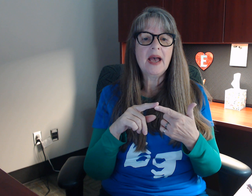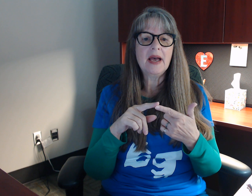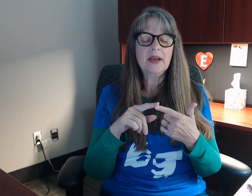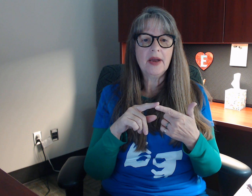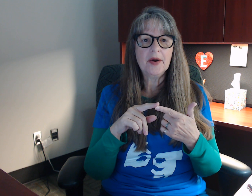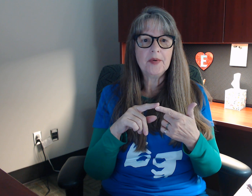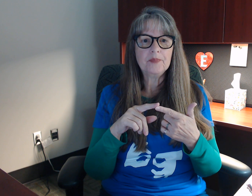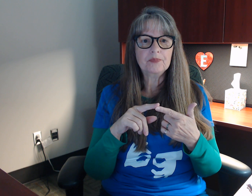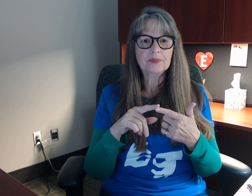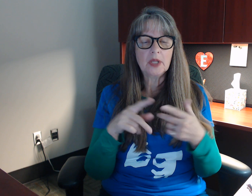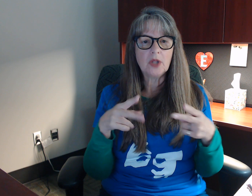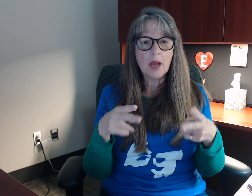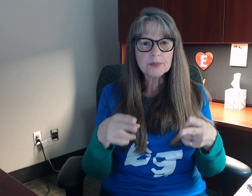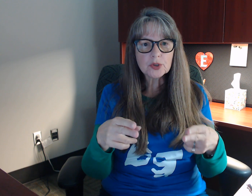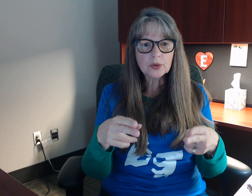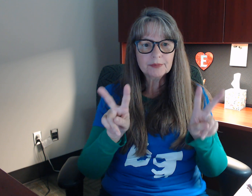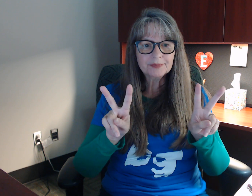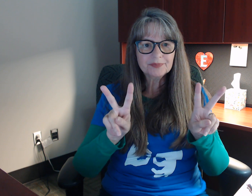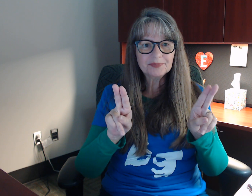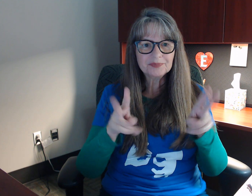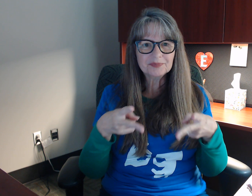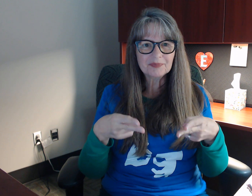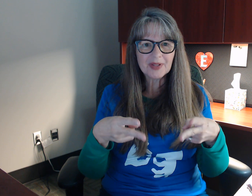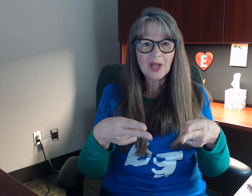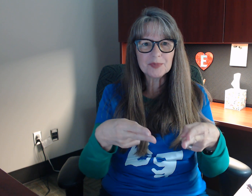had lobster.